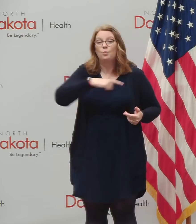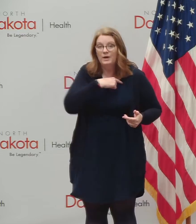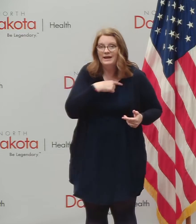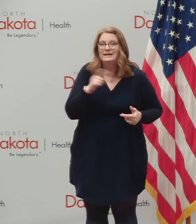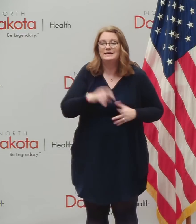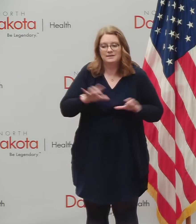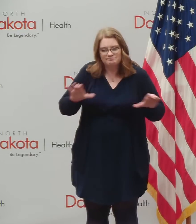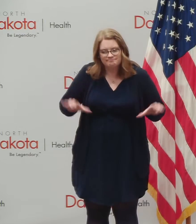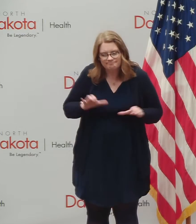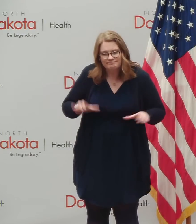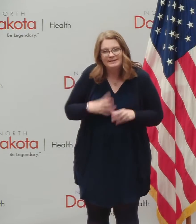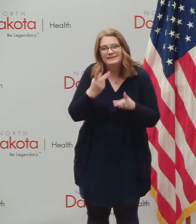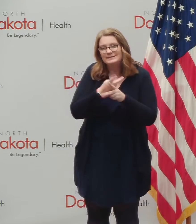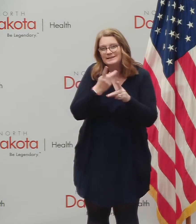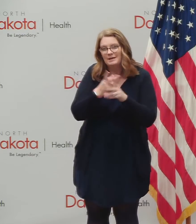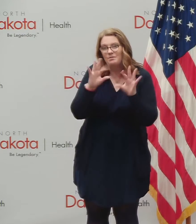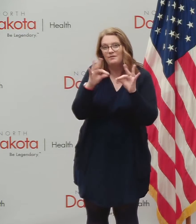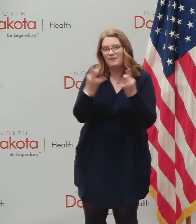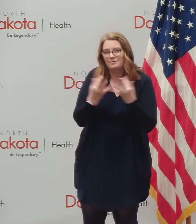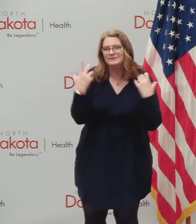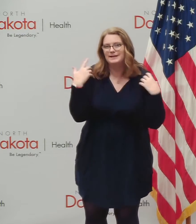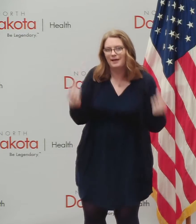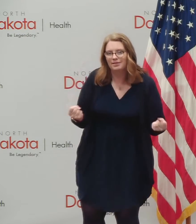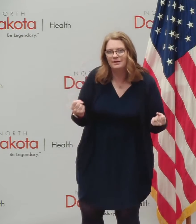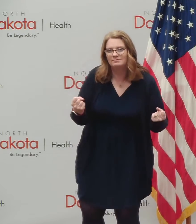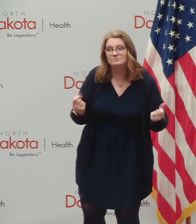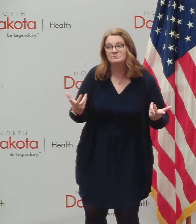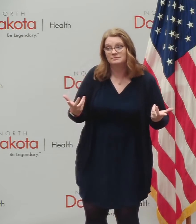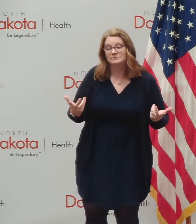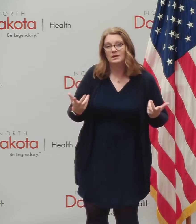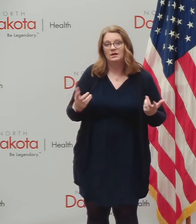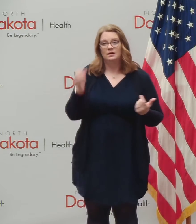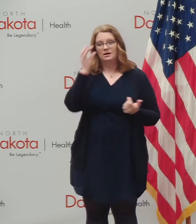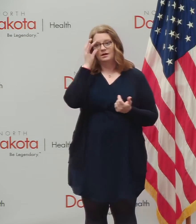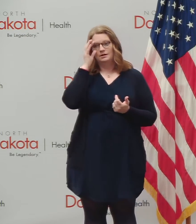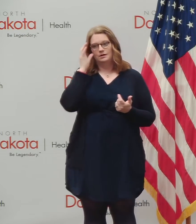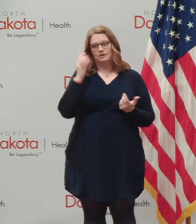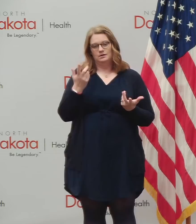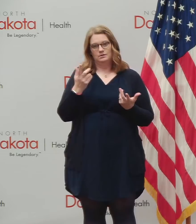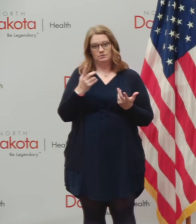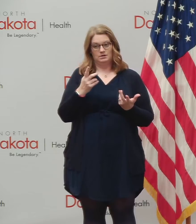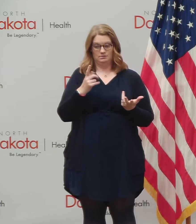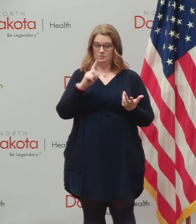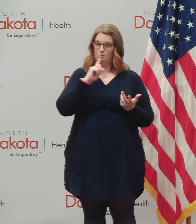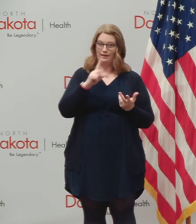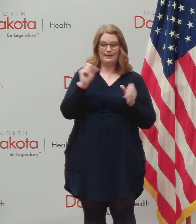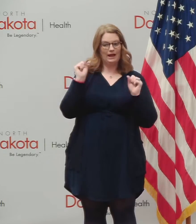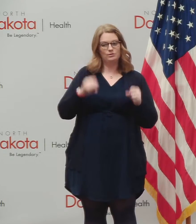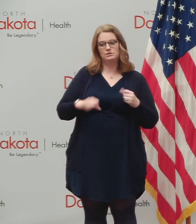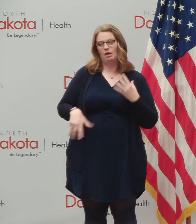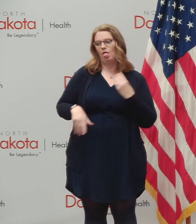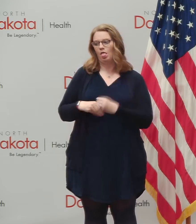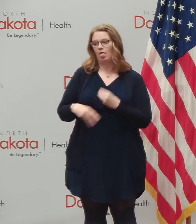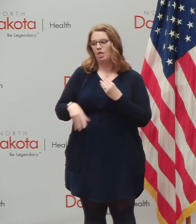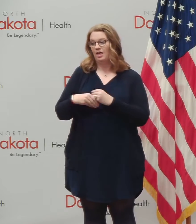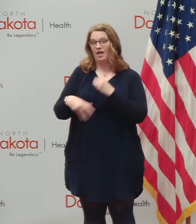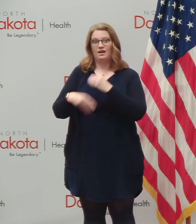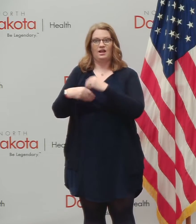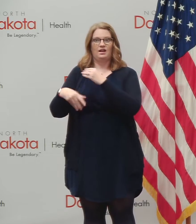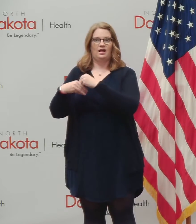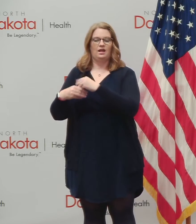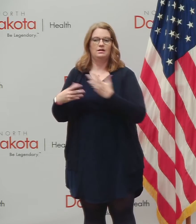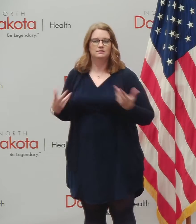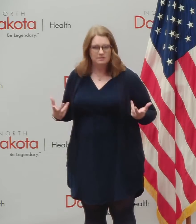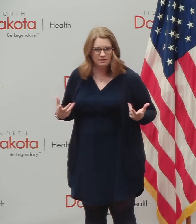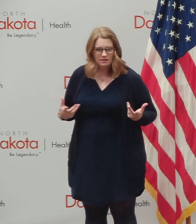families healthy, because we do not have an unlimited ability to expand and grow the number of staff